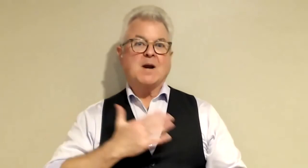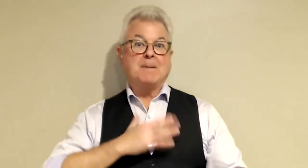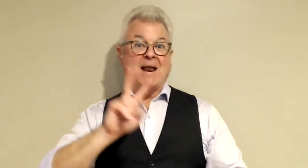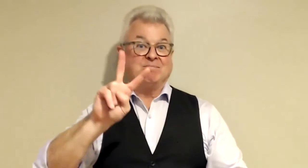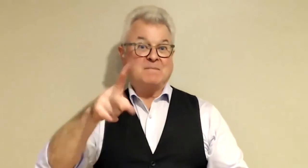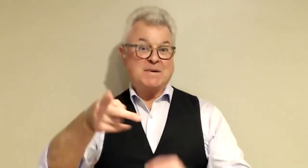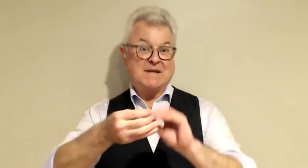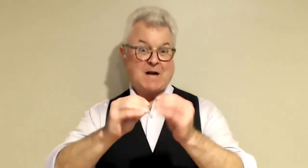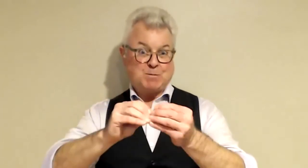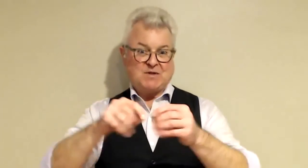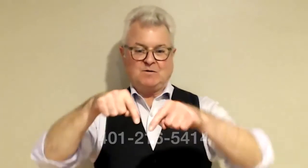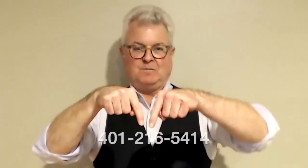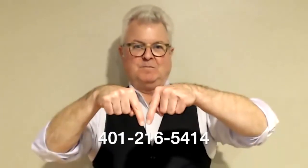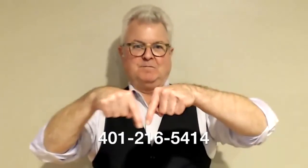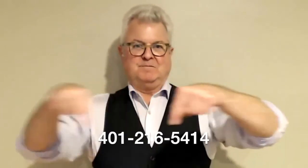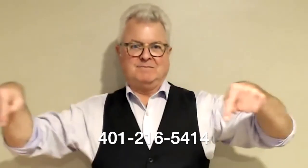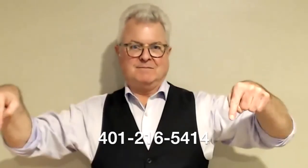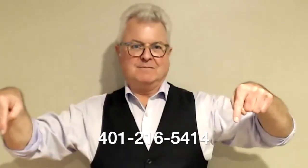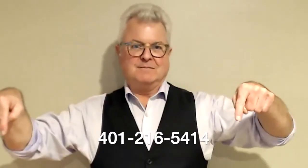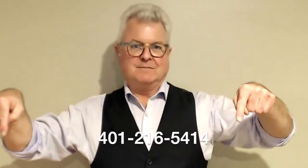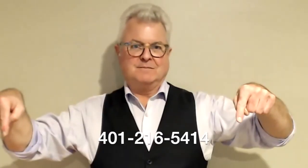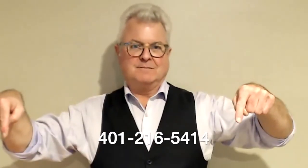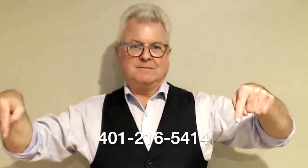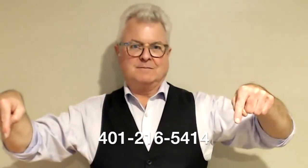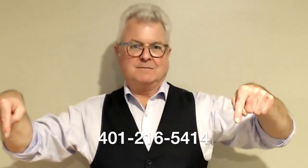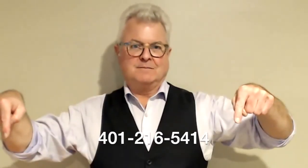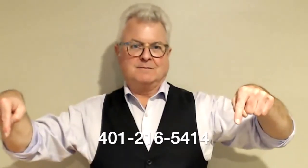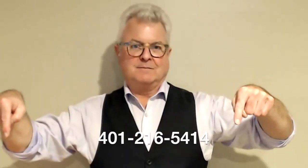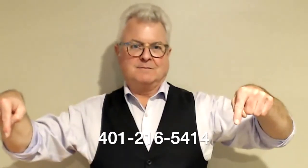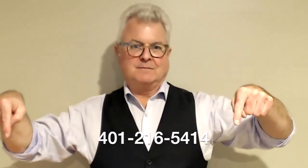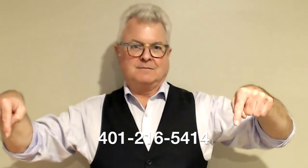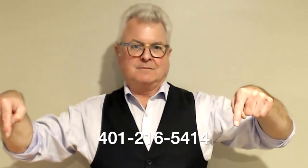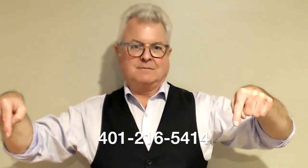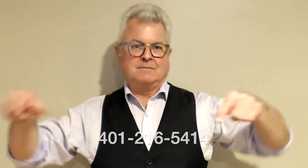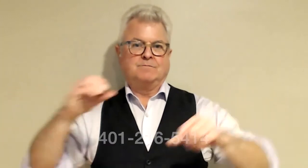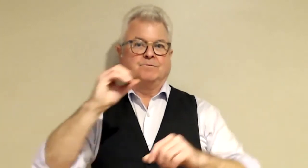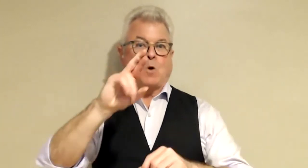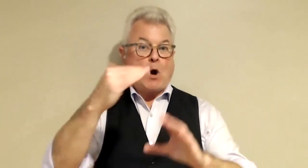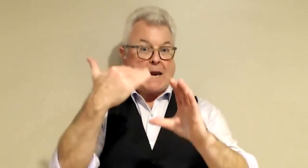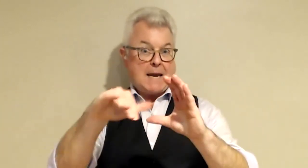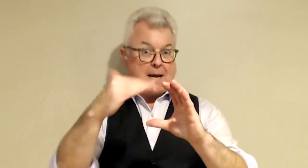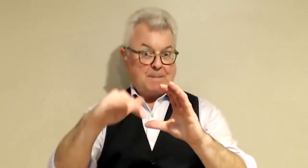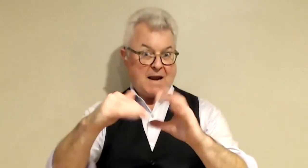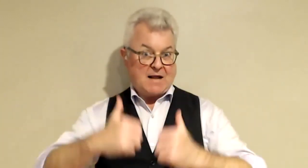more than happy to share any information I have with you. My video phone number is as follows, which is listed below.